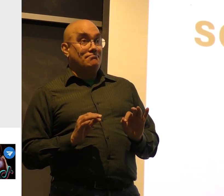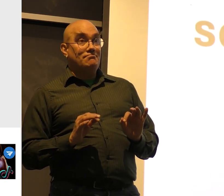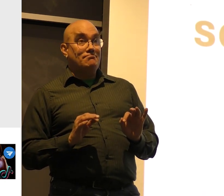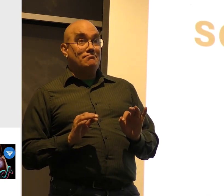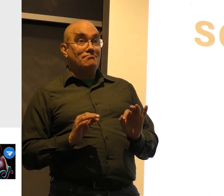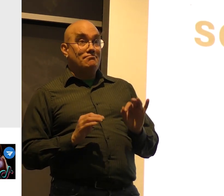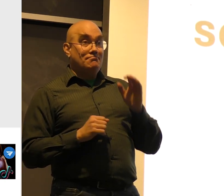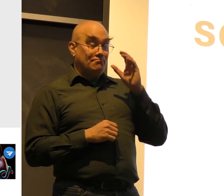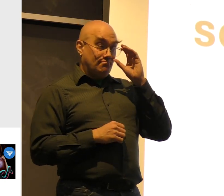Okay.